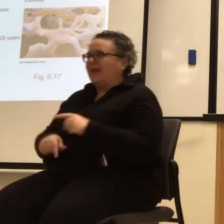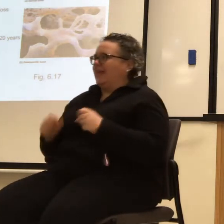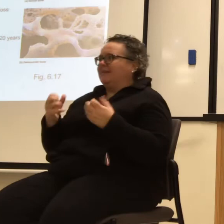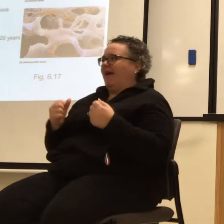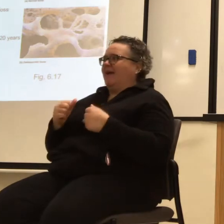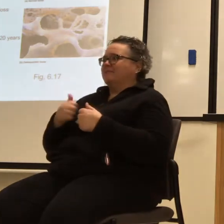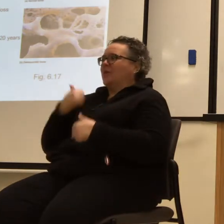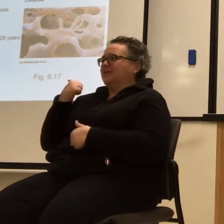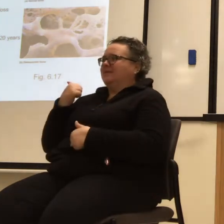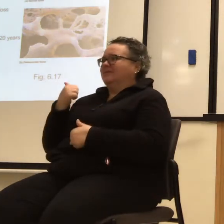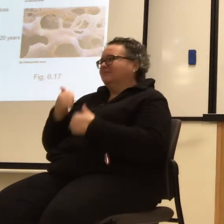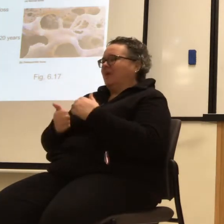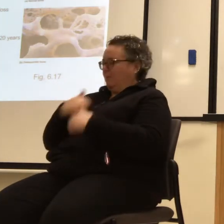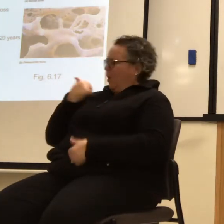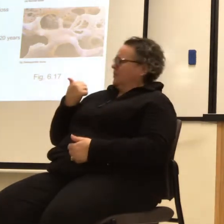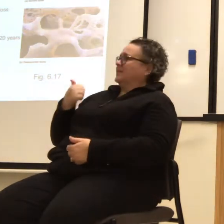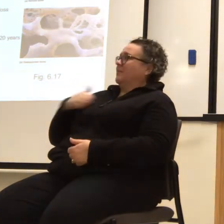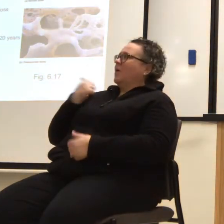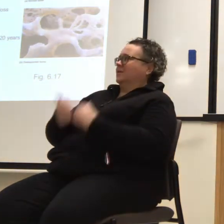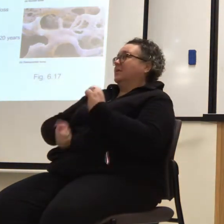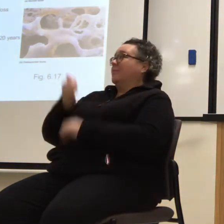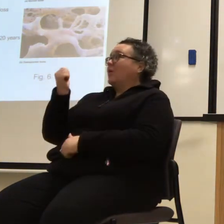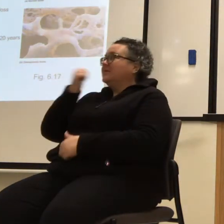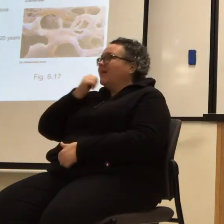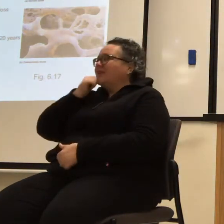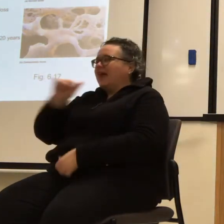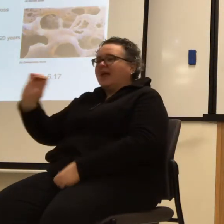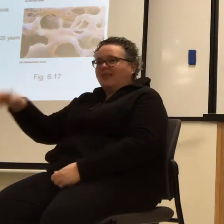Type 1 usually refers to postmenopausal women.